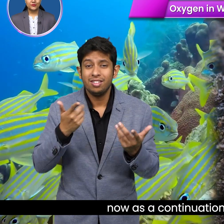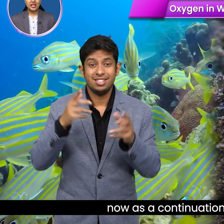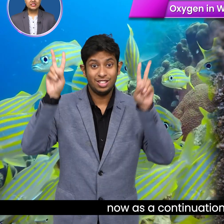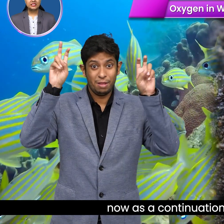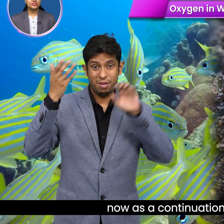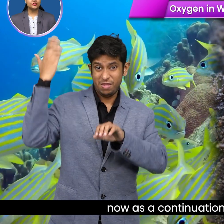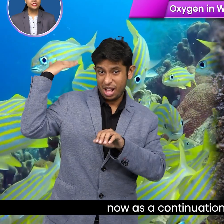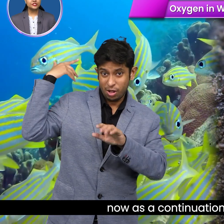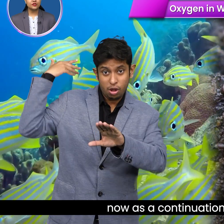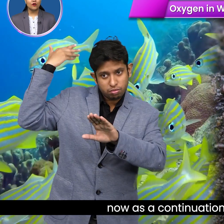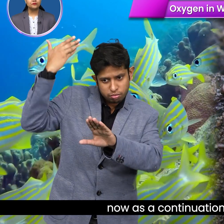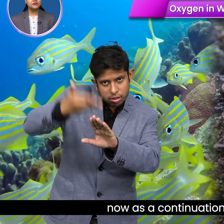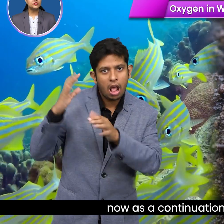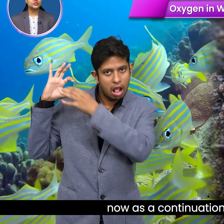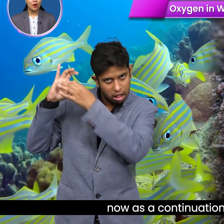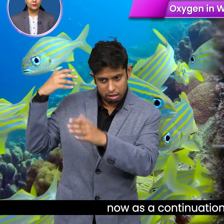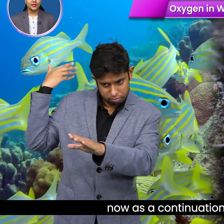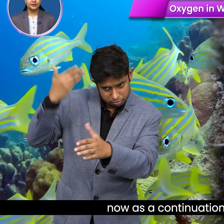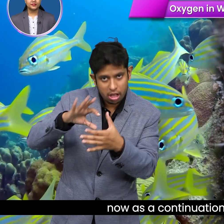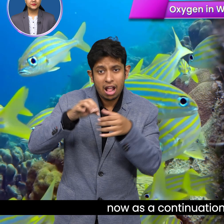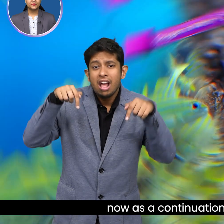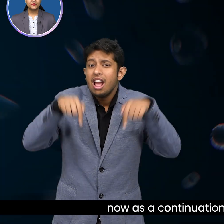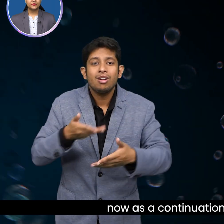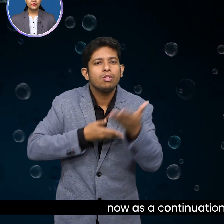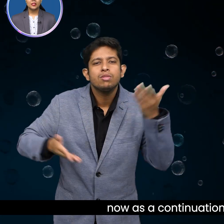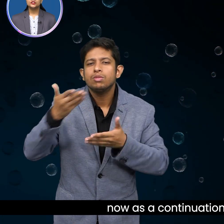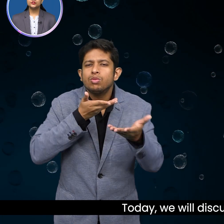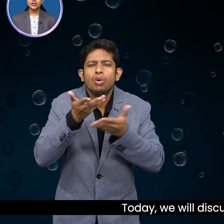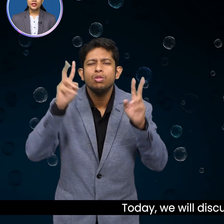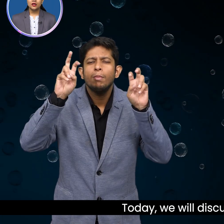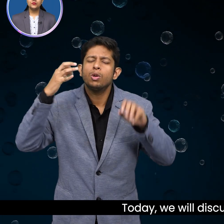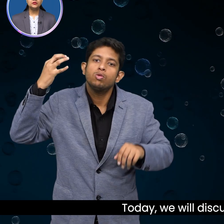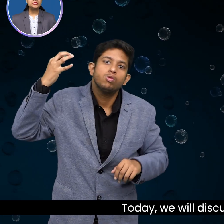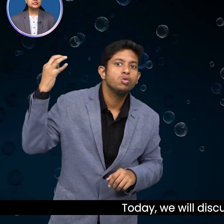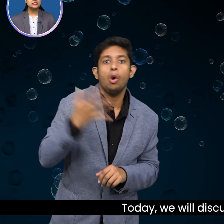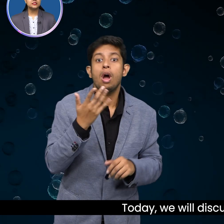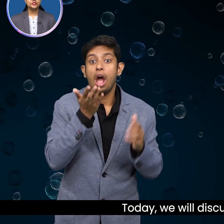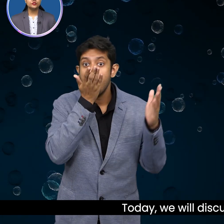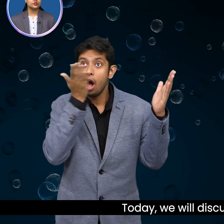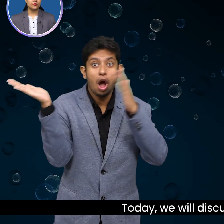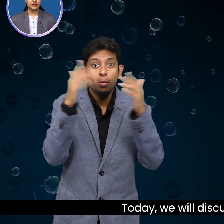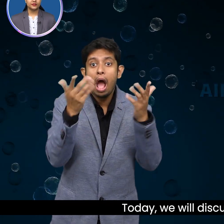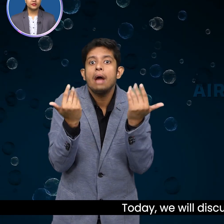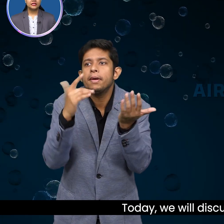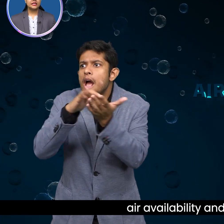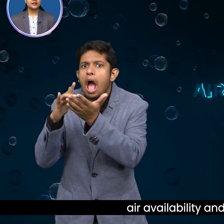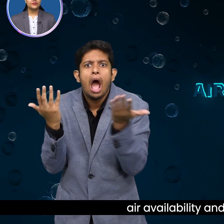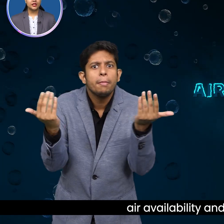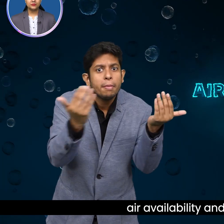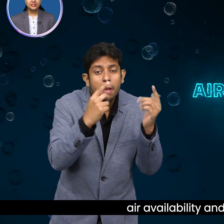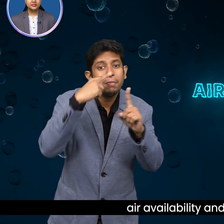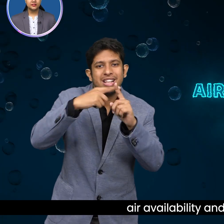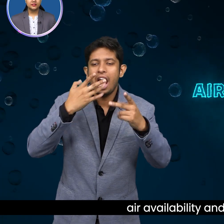Now, as a continuation of previous topic, today we will discuss a new topic,